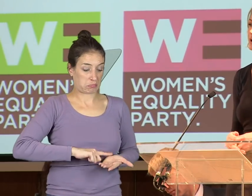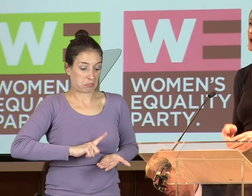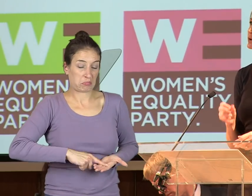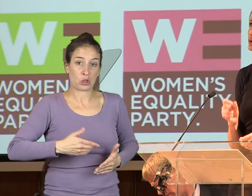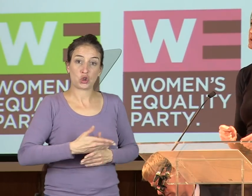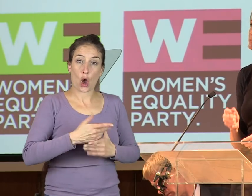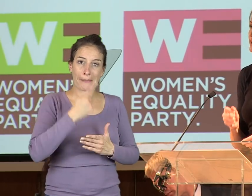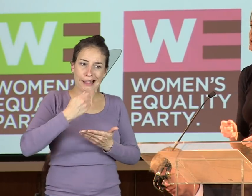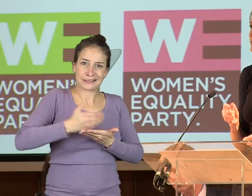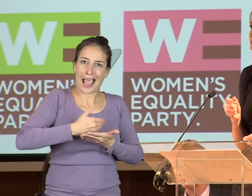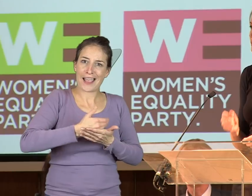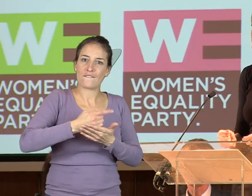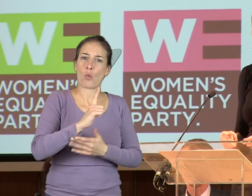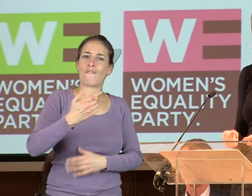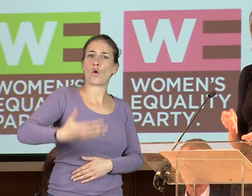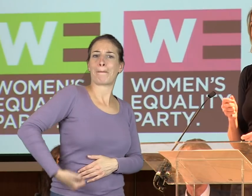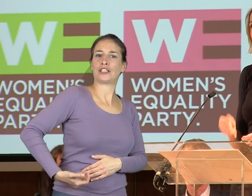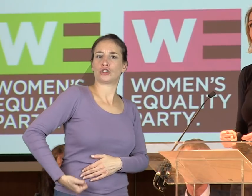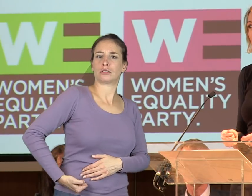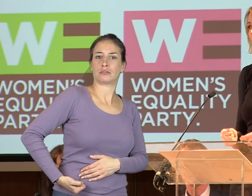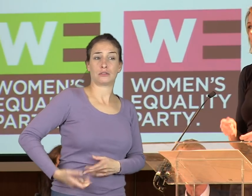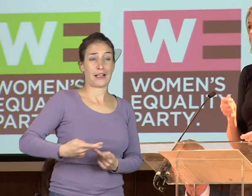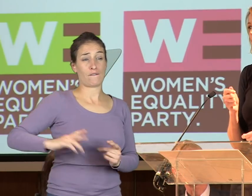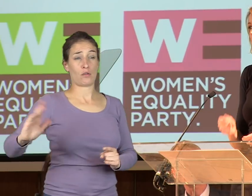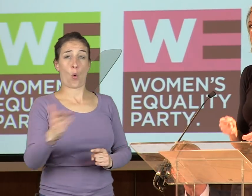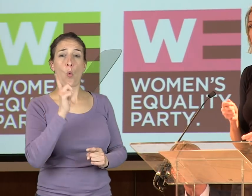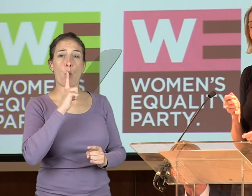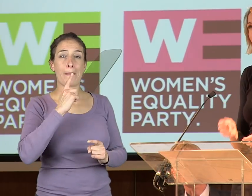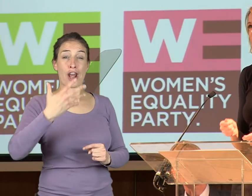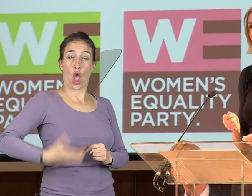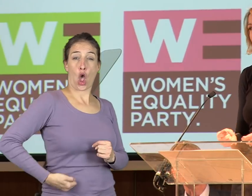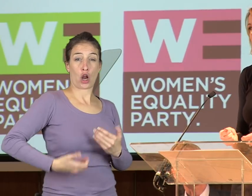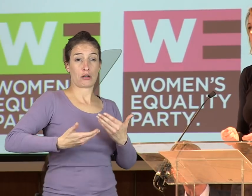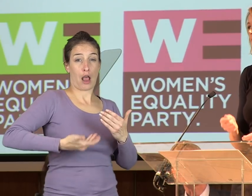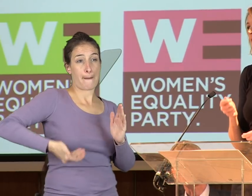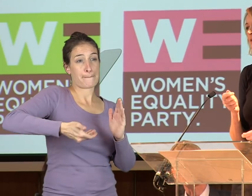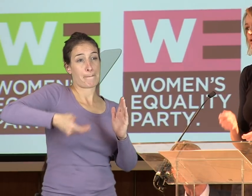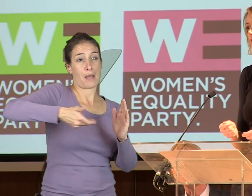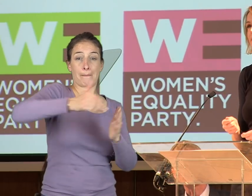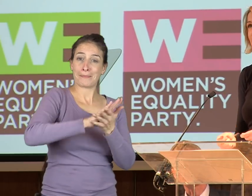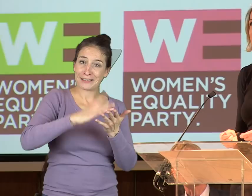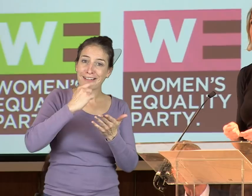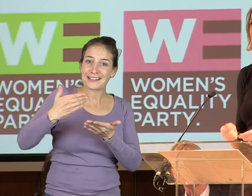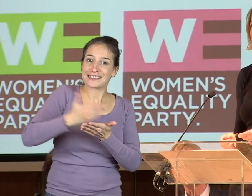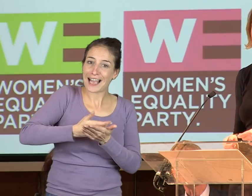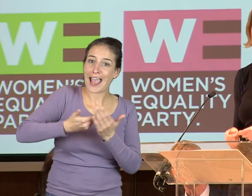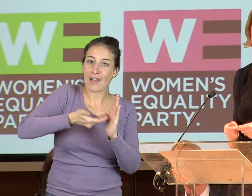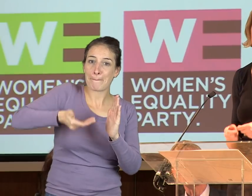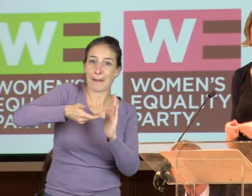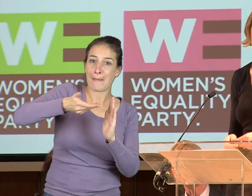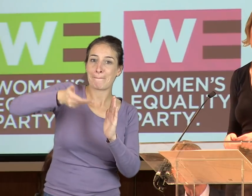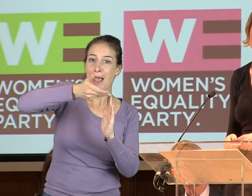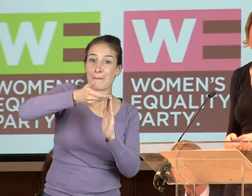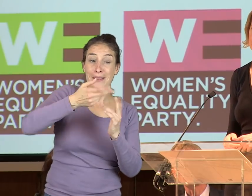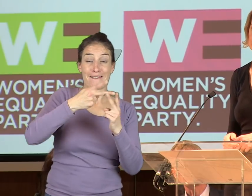save more. And only by doing both can we solve the problem of women's poverty pensions and ensure dignity in retirement